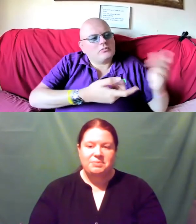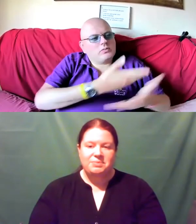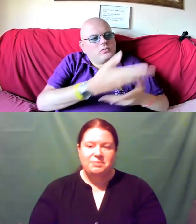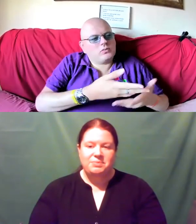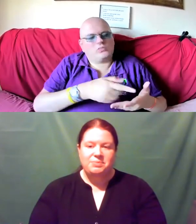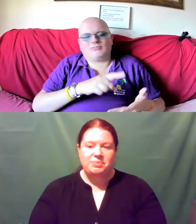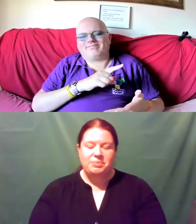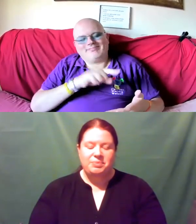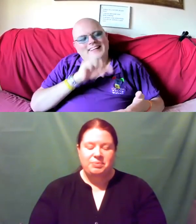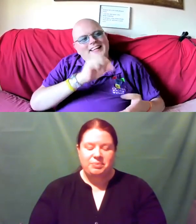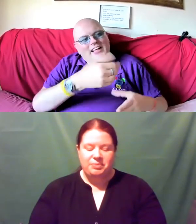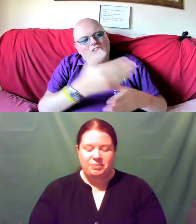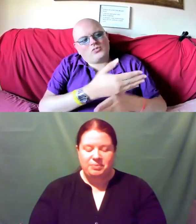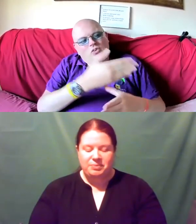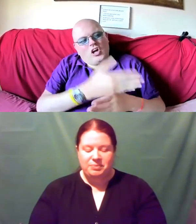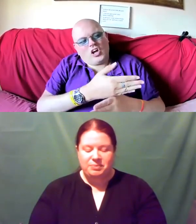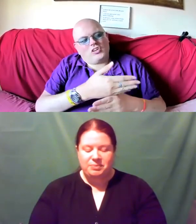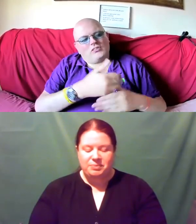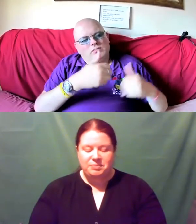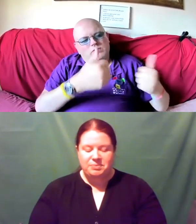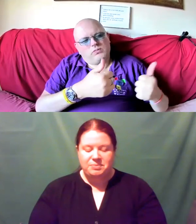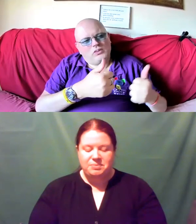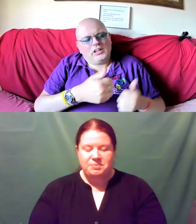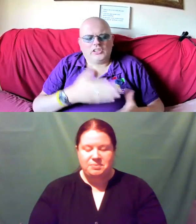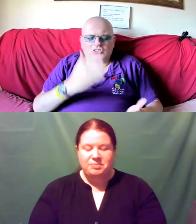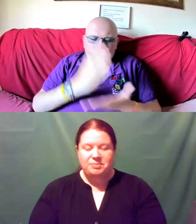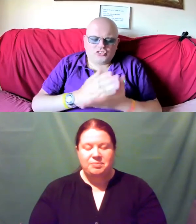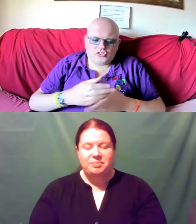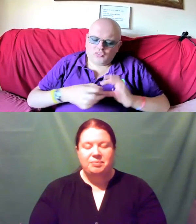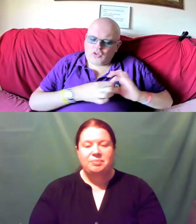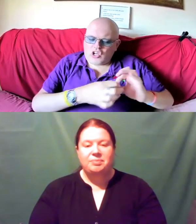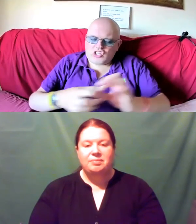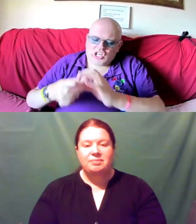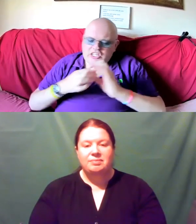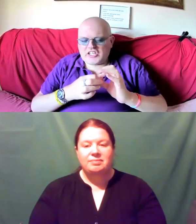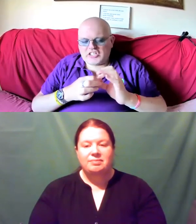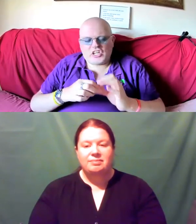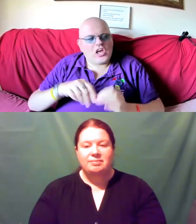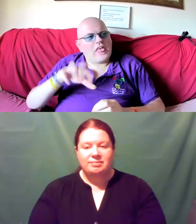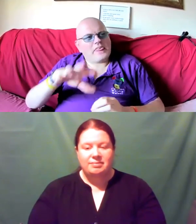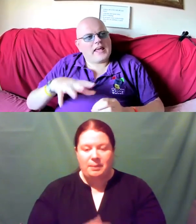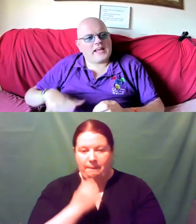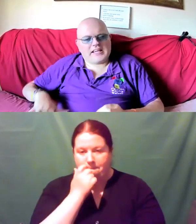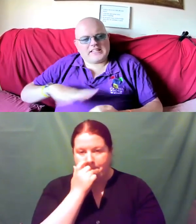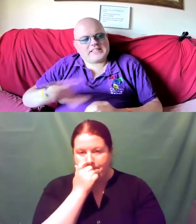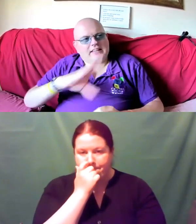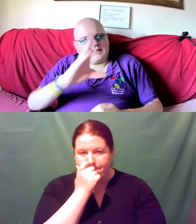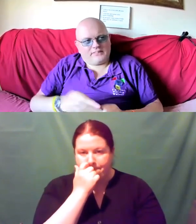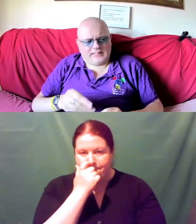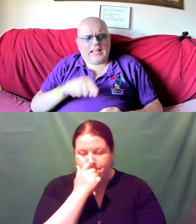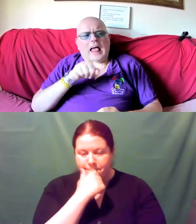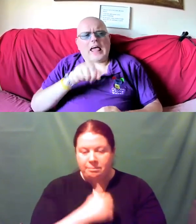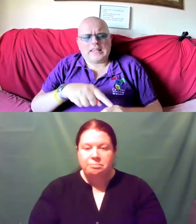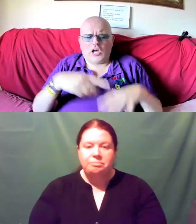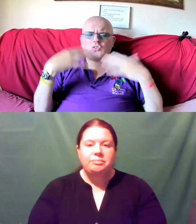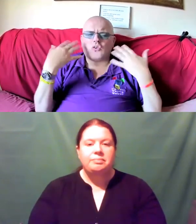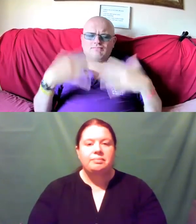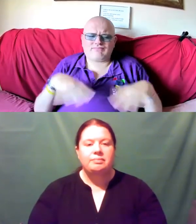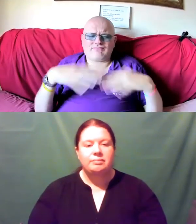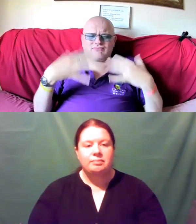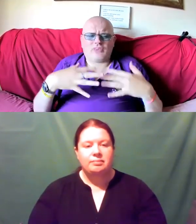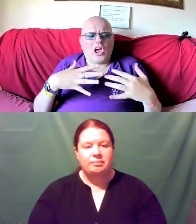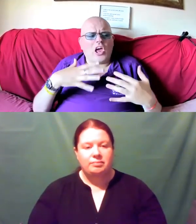work. There was a Truth and Reconciliation Commission in South Africa. That was an incredibly prophetic thing. So I'd love to know more